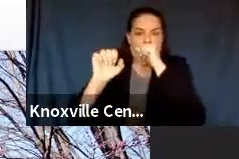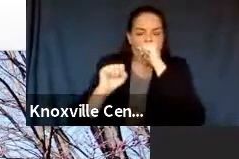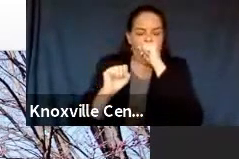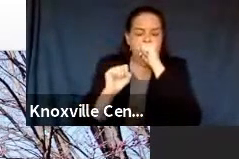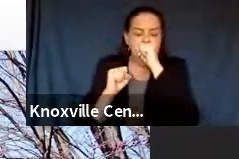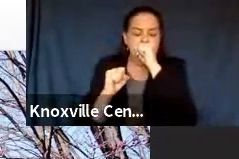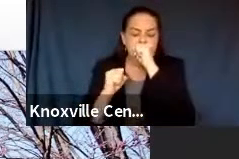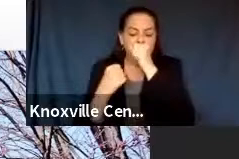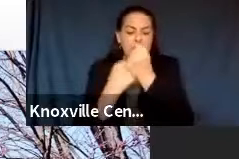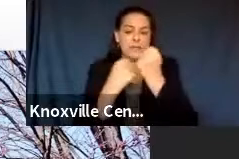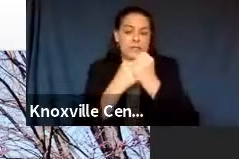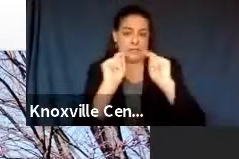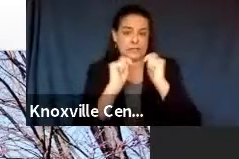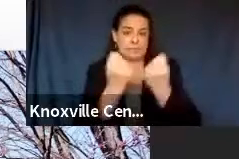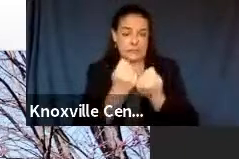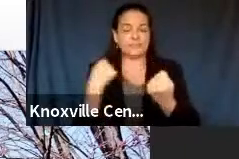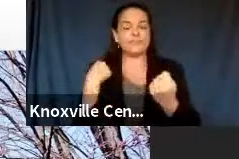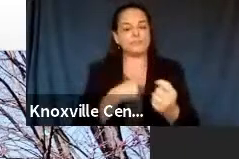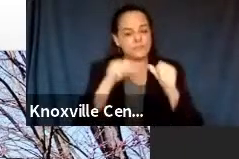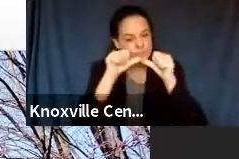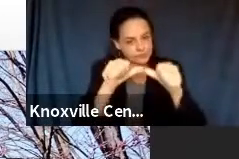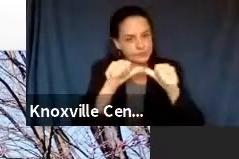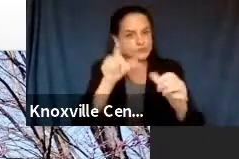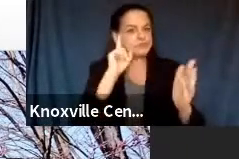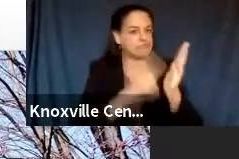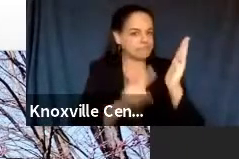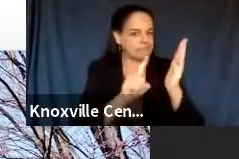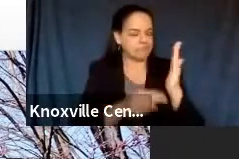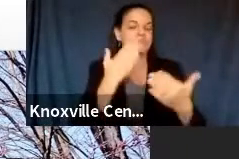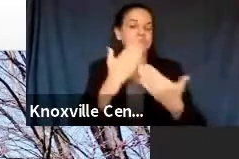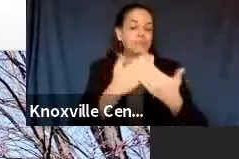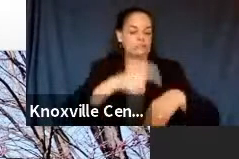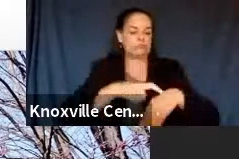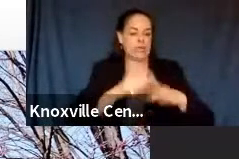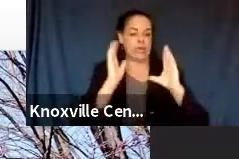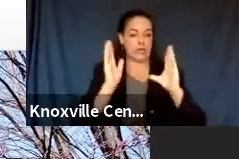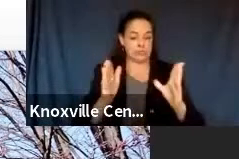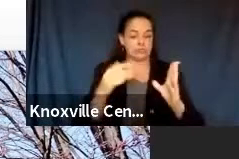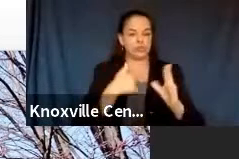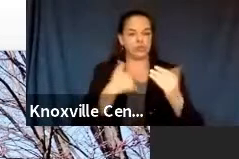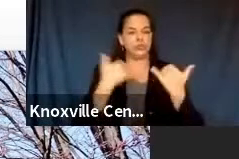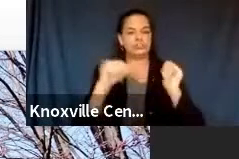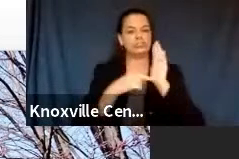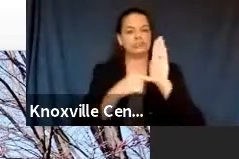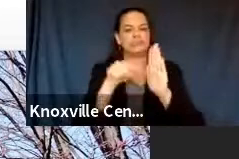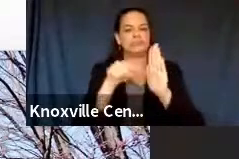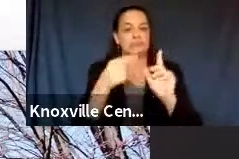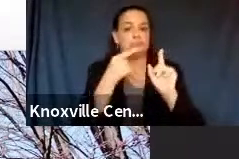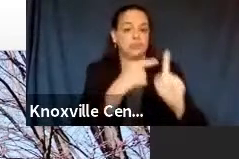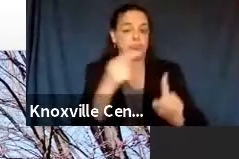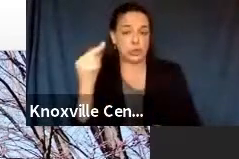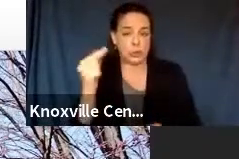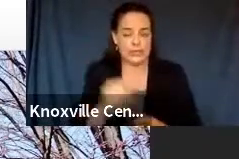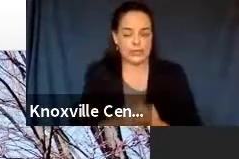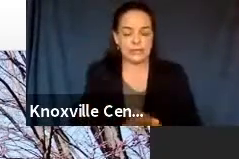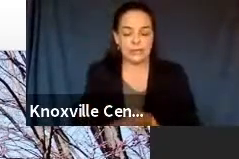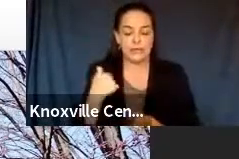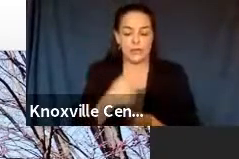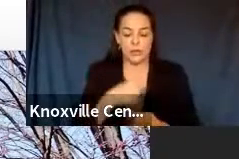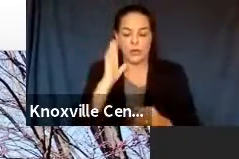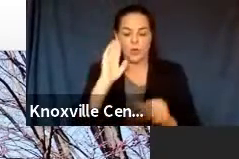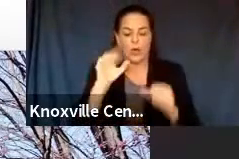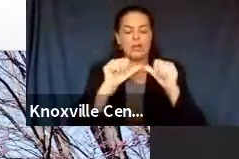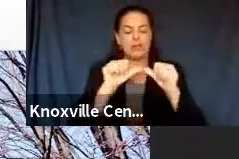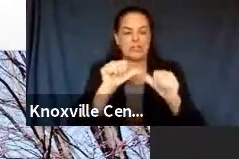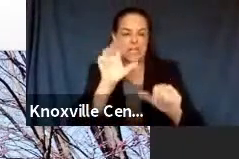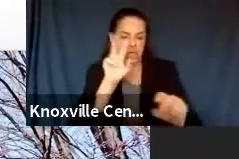our desired time frame. And because of this, our benchmark continues to be represented as green. We will continue to evaluate this benchmark and make